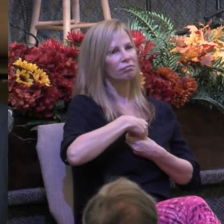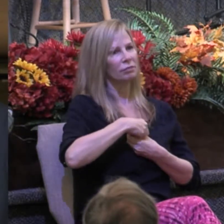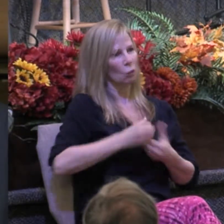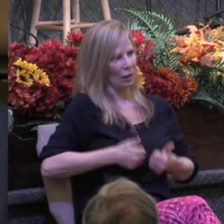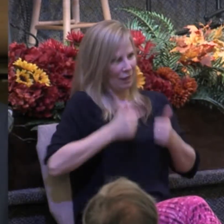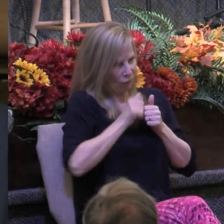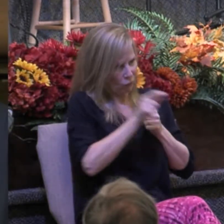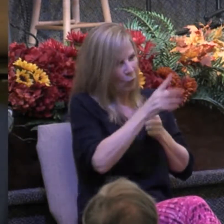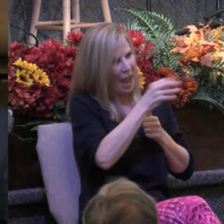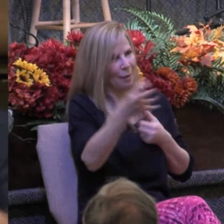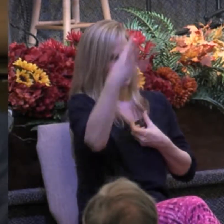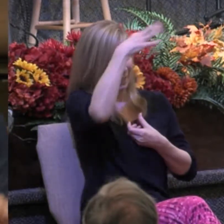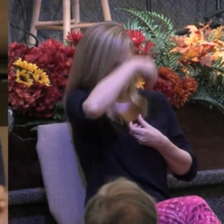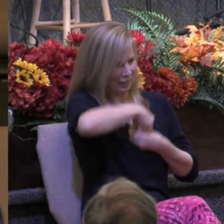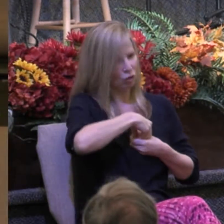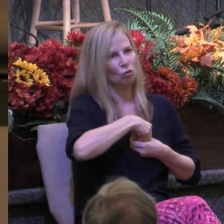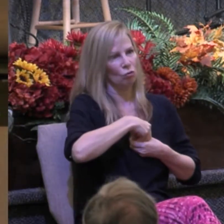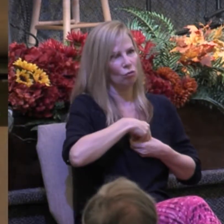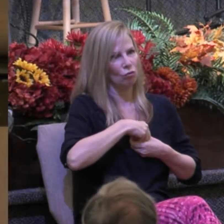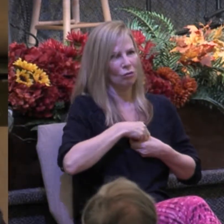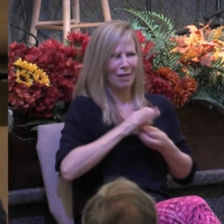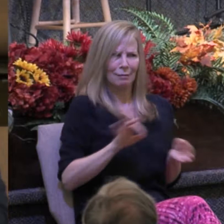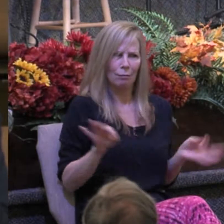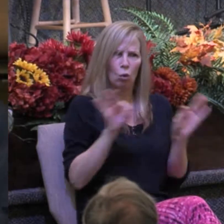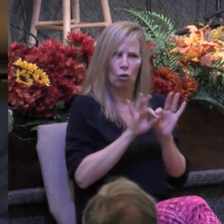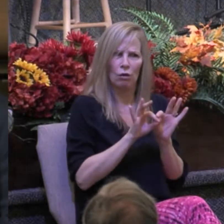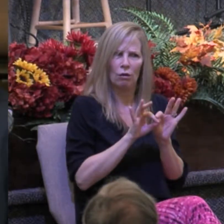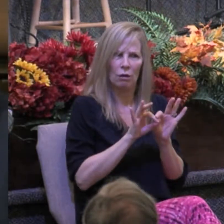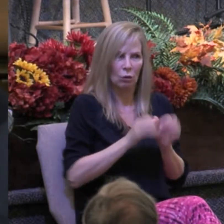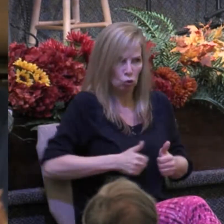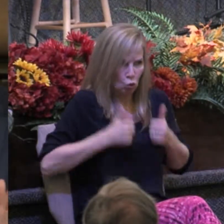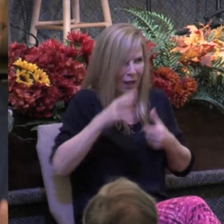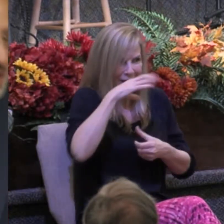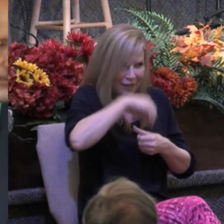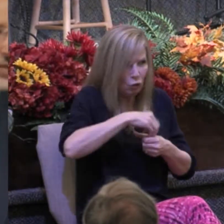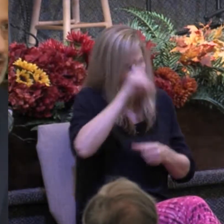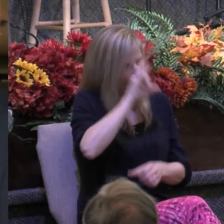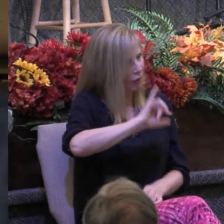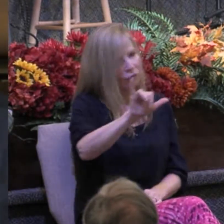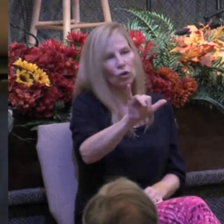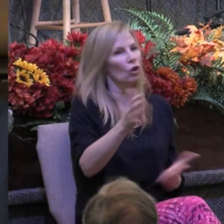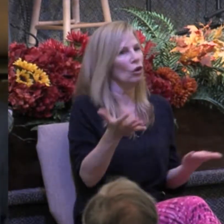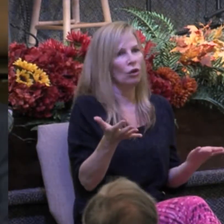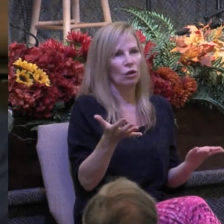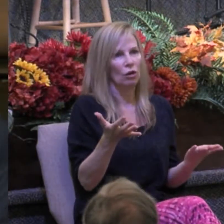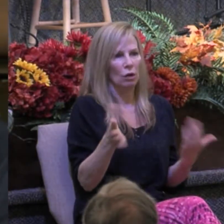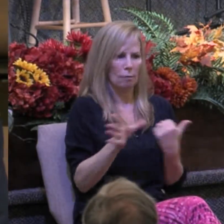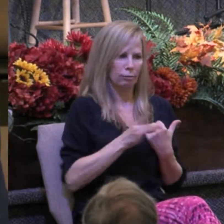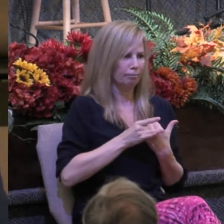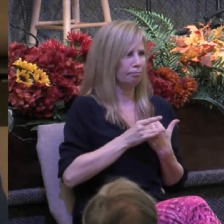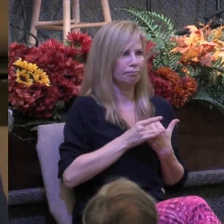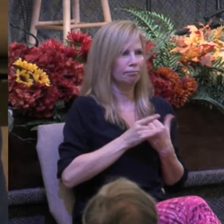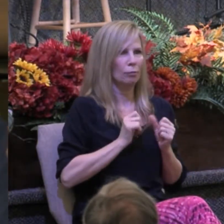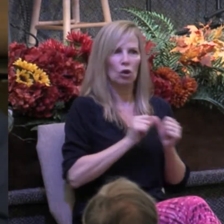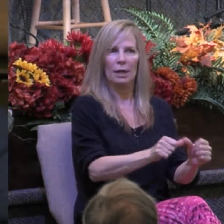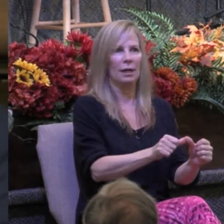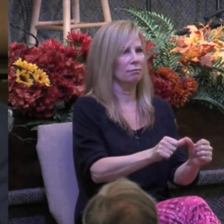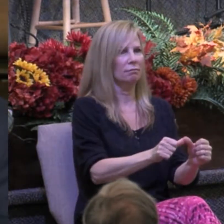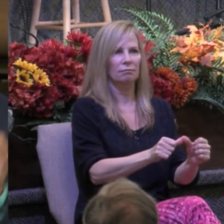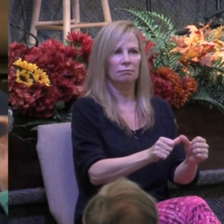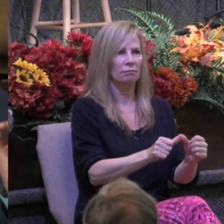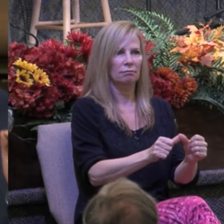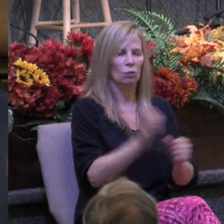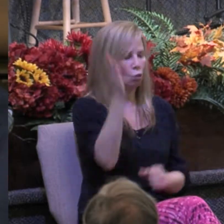you. Now, this is significant. He will dwell in you forever, Jesus is saying, on a permanent basis,